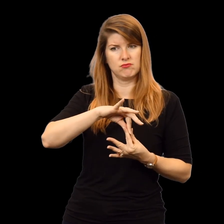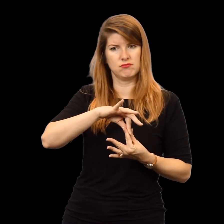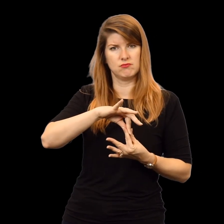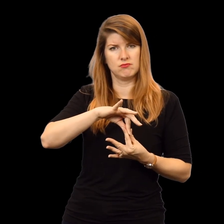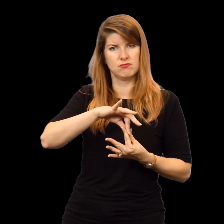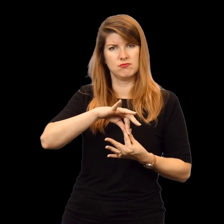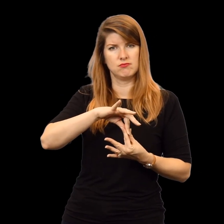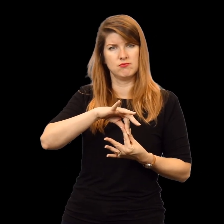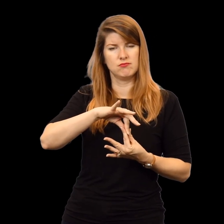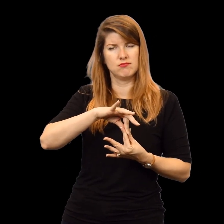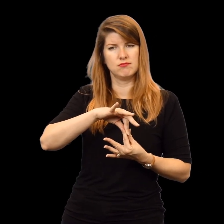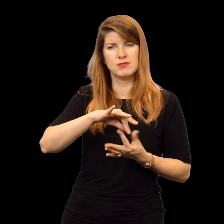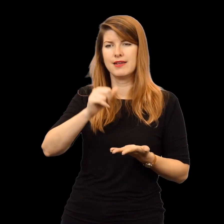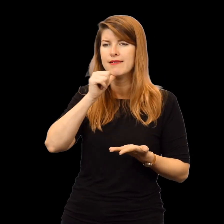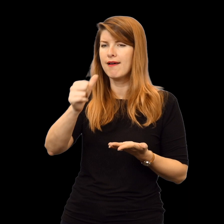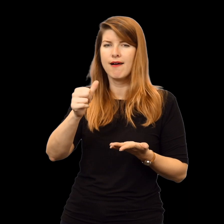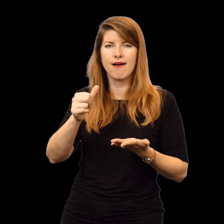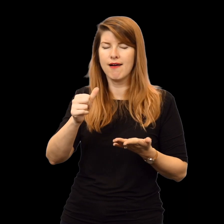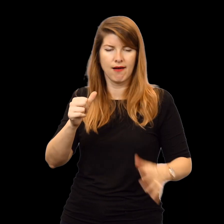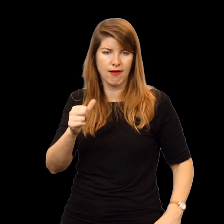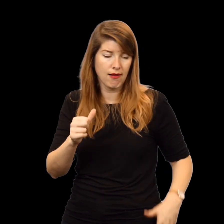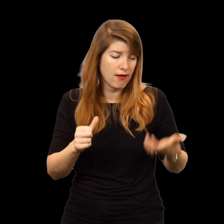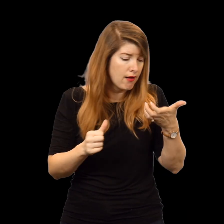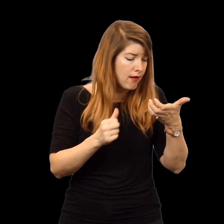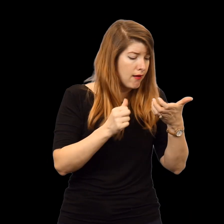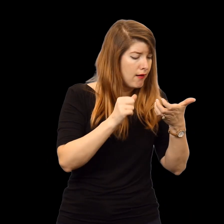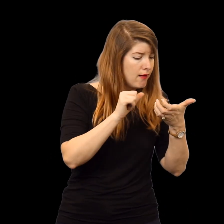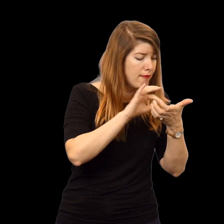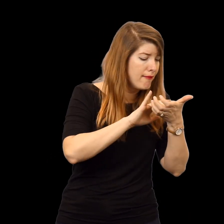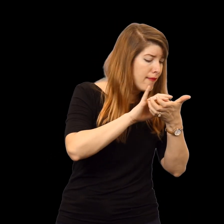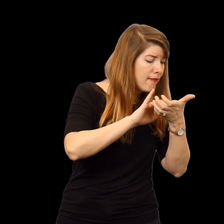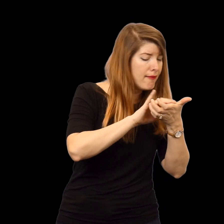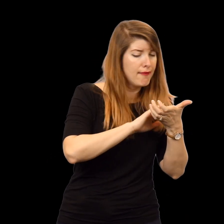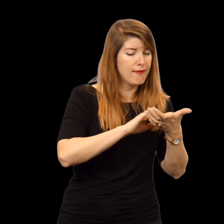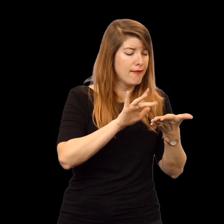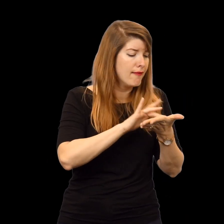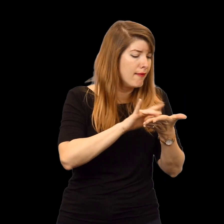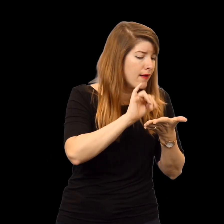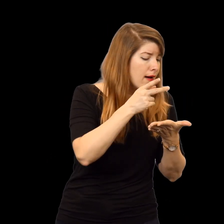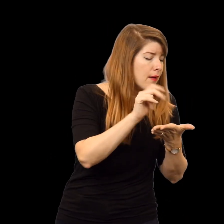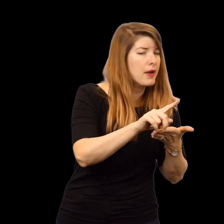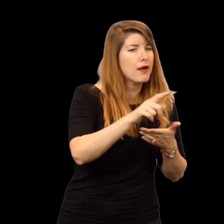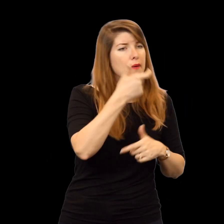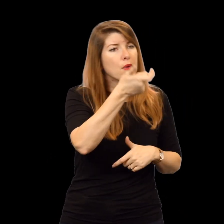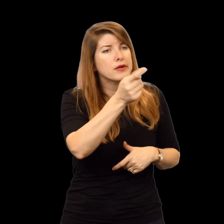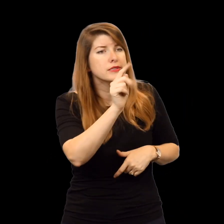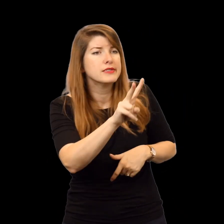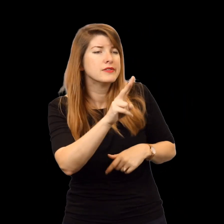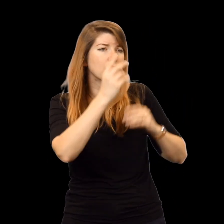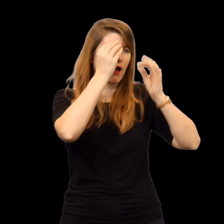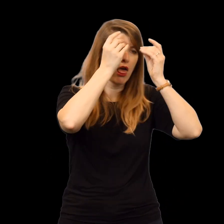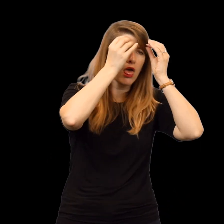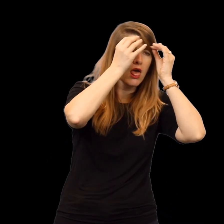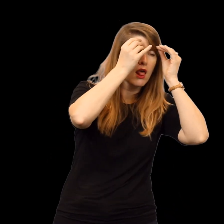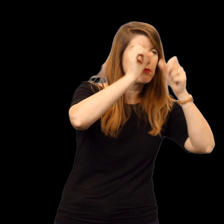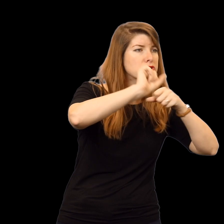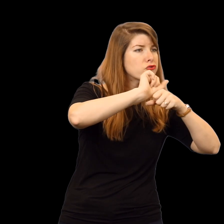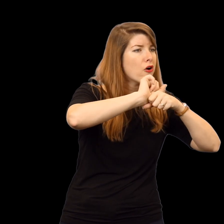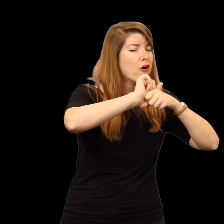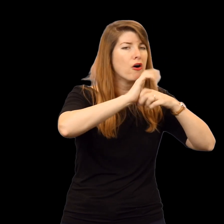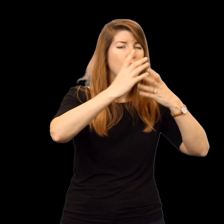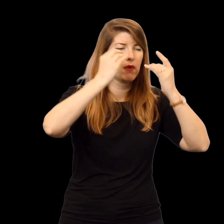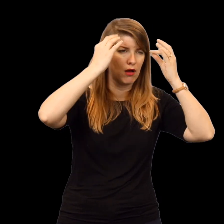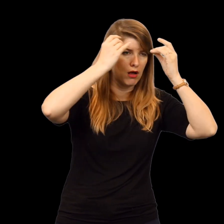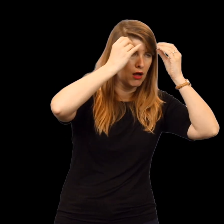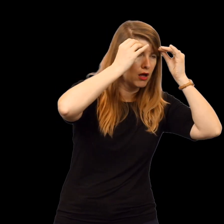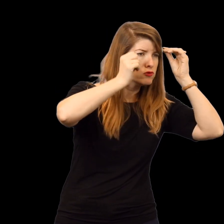not be on my cell phone or on my iPad or watching TV or thinking about